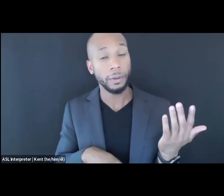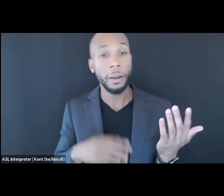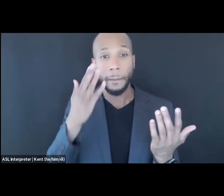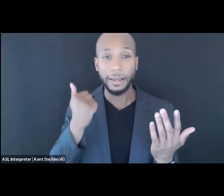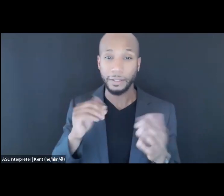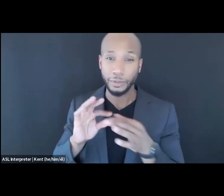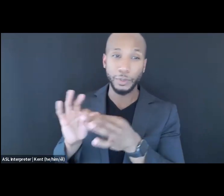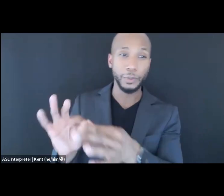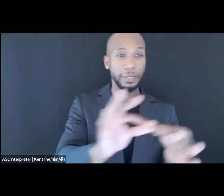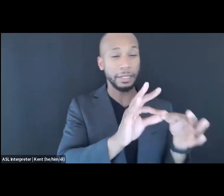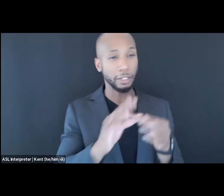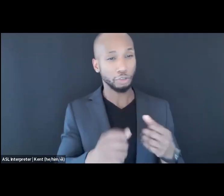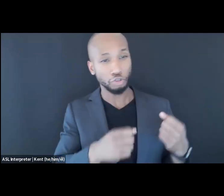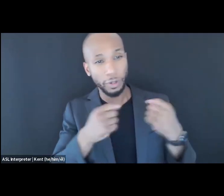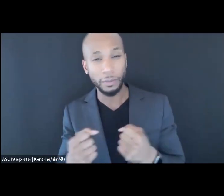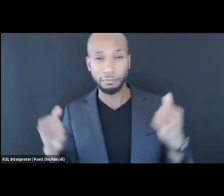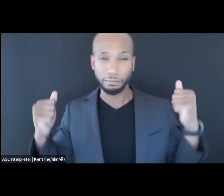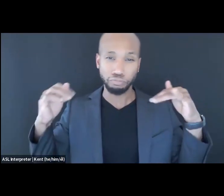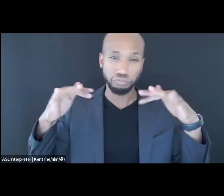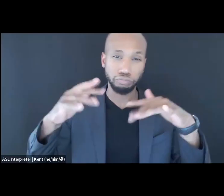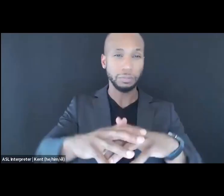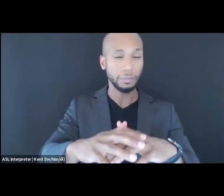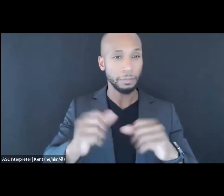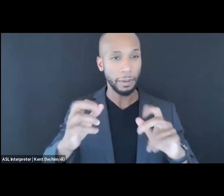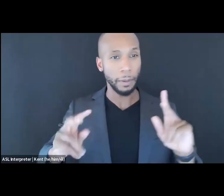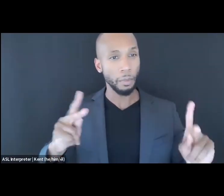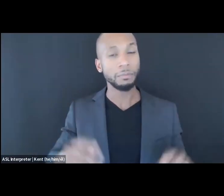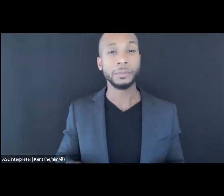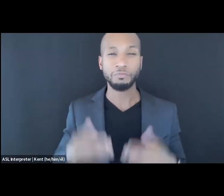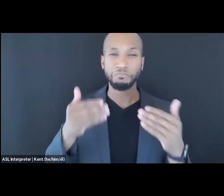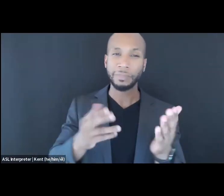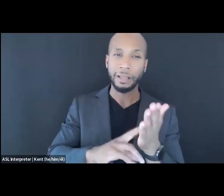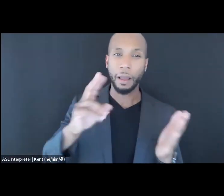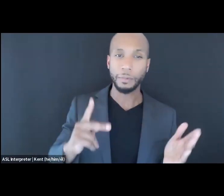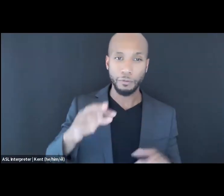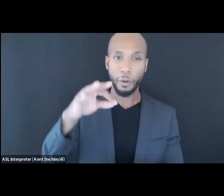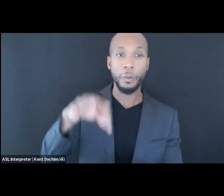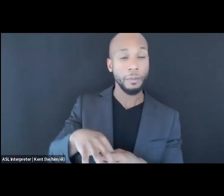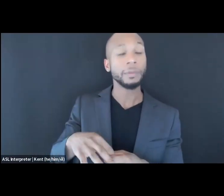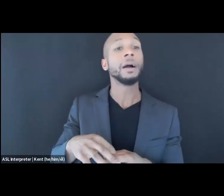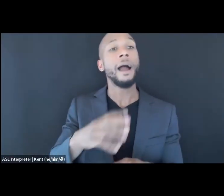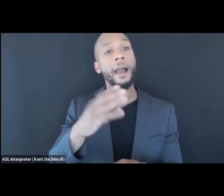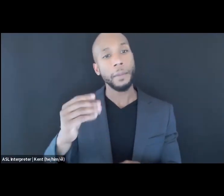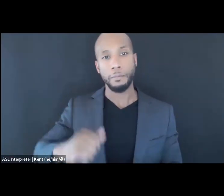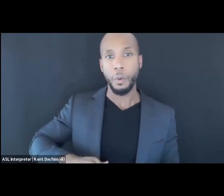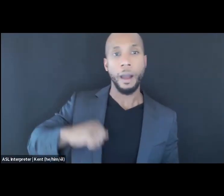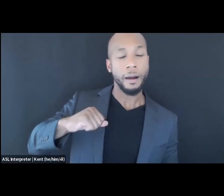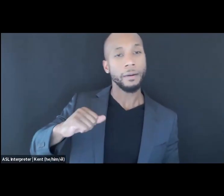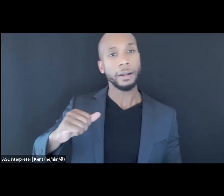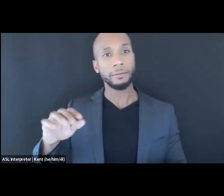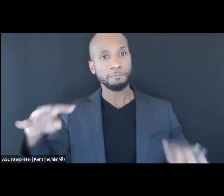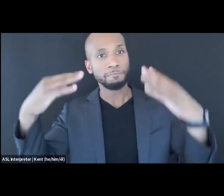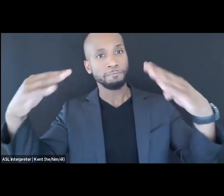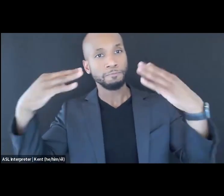unity and strength in numbers. Sign up to vote. And be proud and highly visible